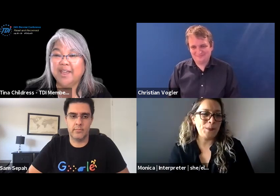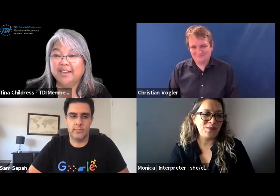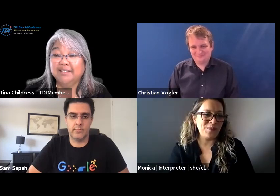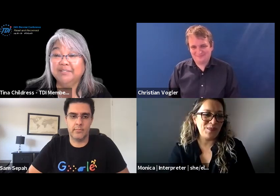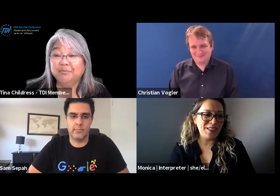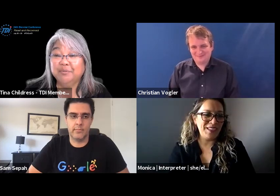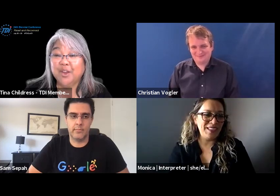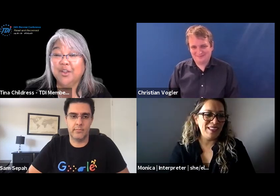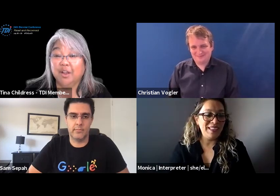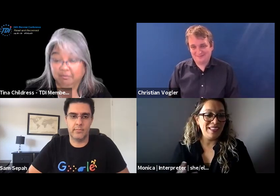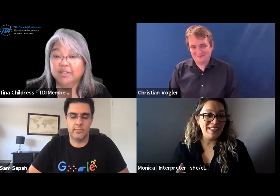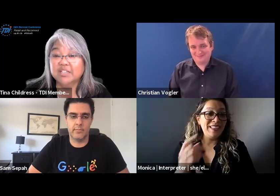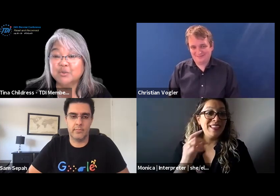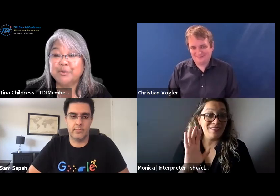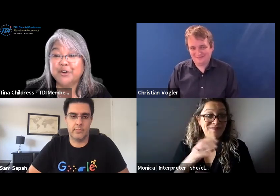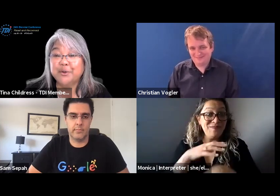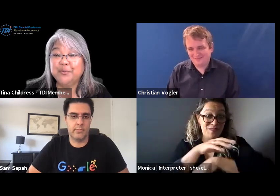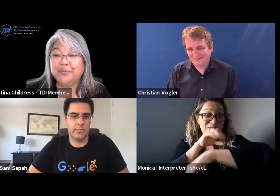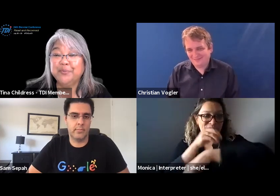Okay. Yes, Roberto.